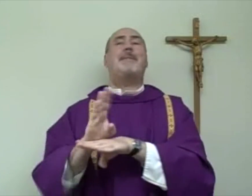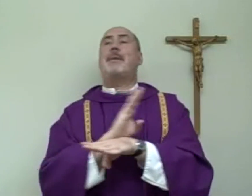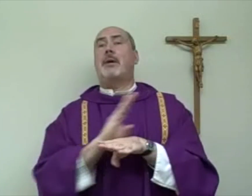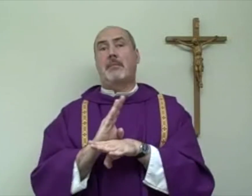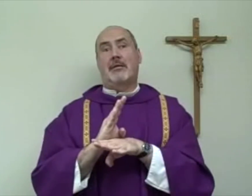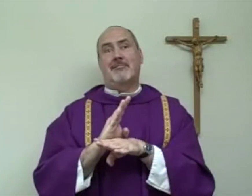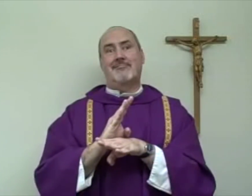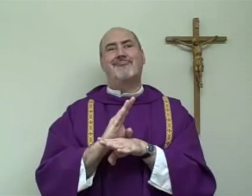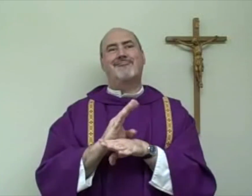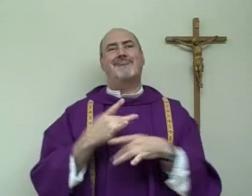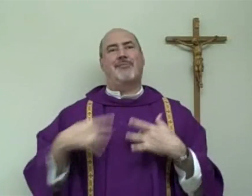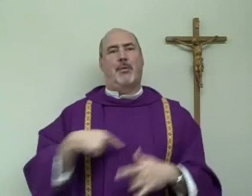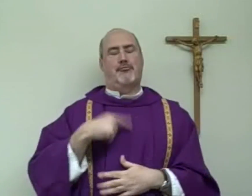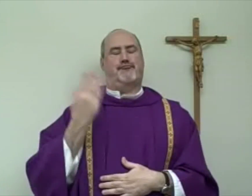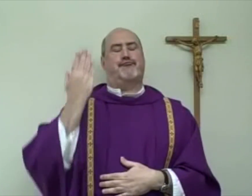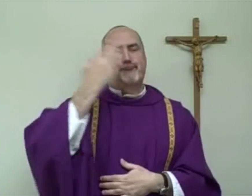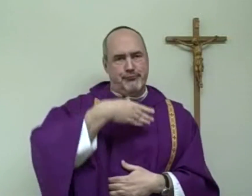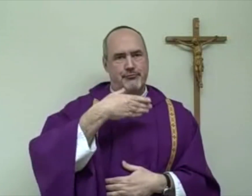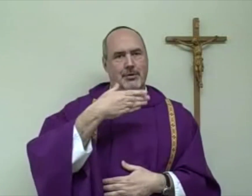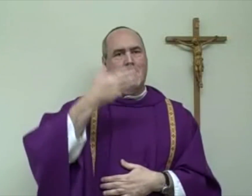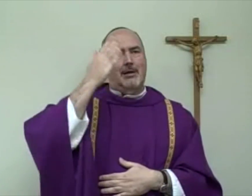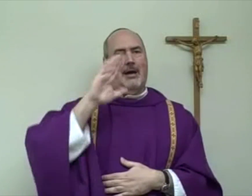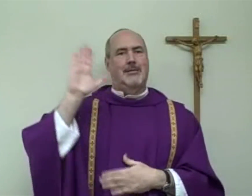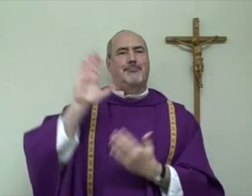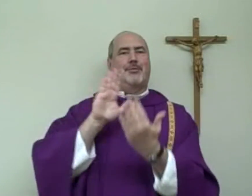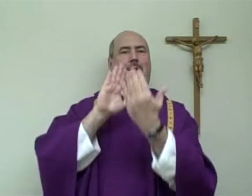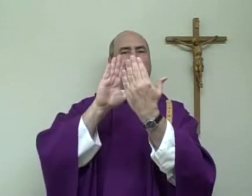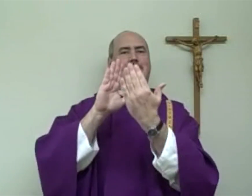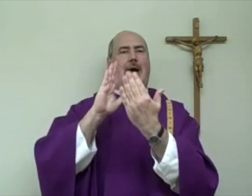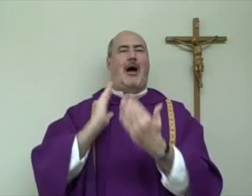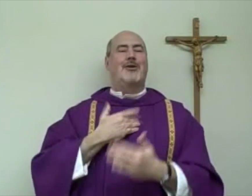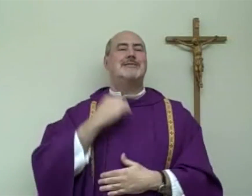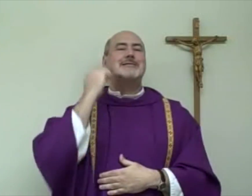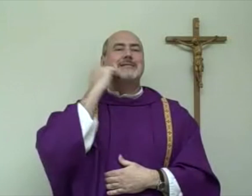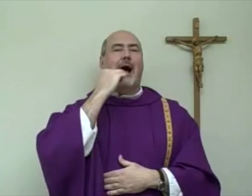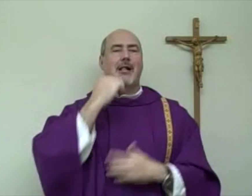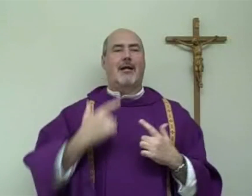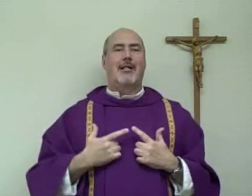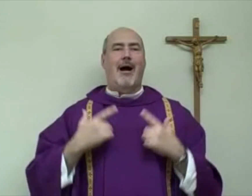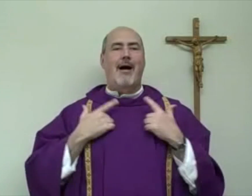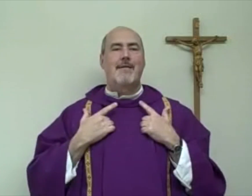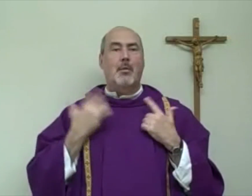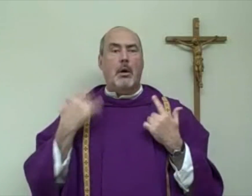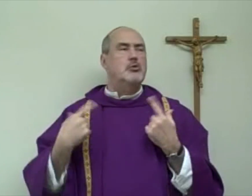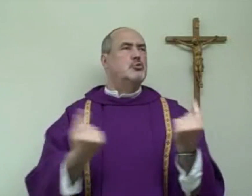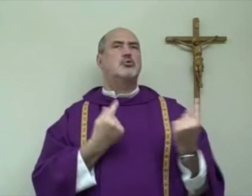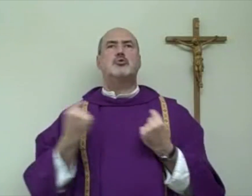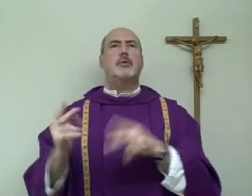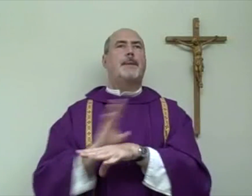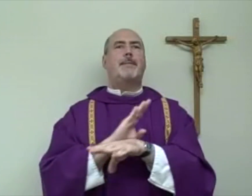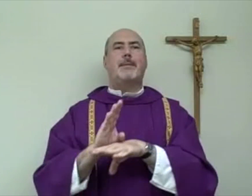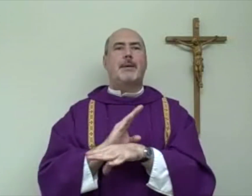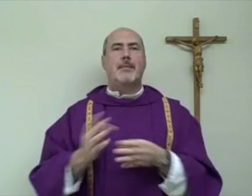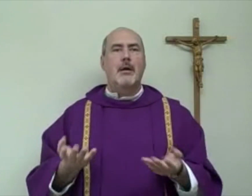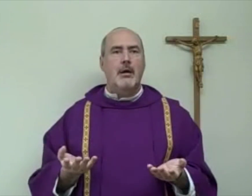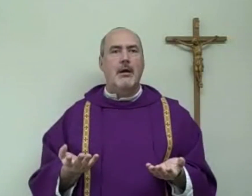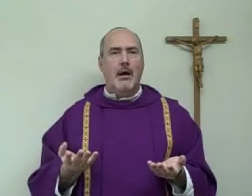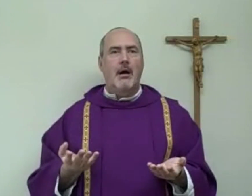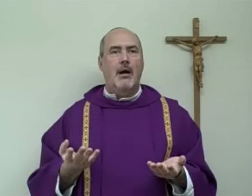while I understand that, but when we do keep ourselves busy like that, we overlook God's presence in everyday life. We are blind